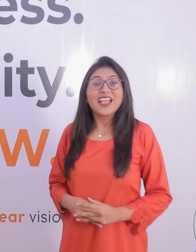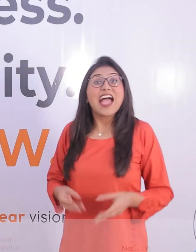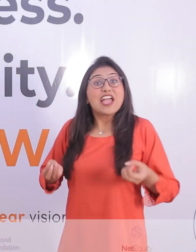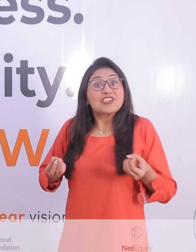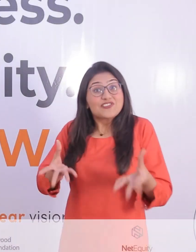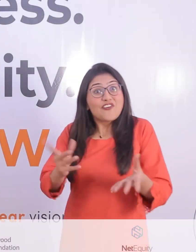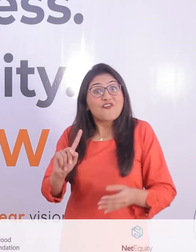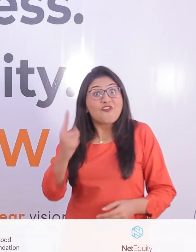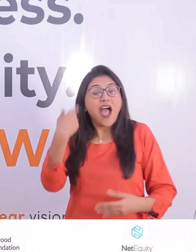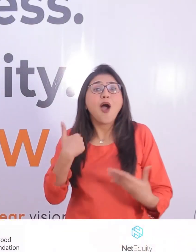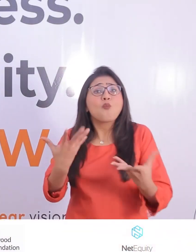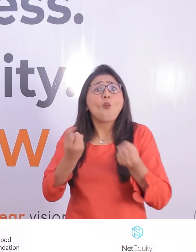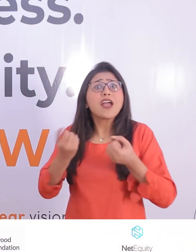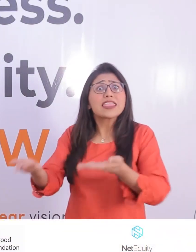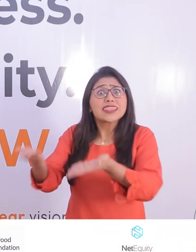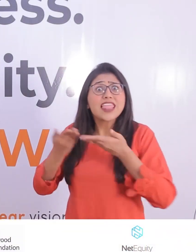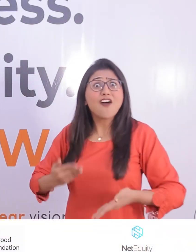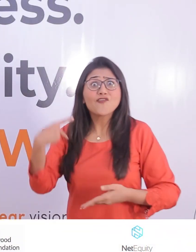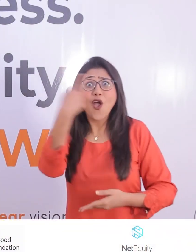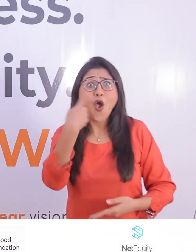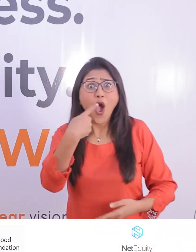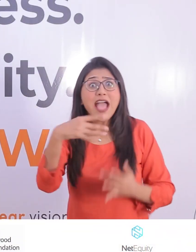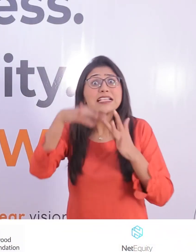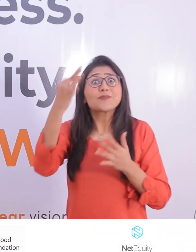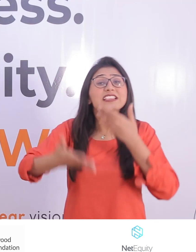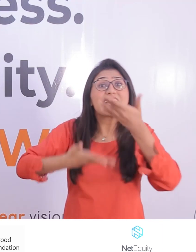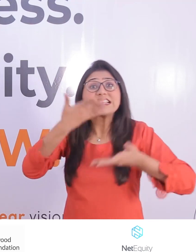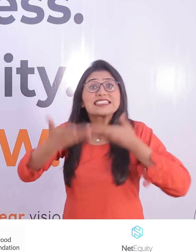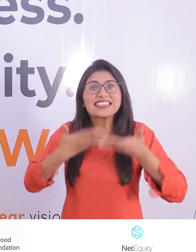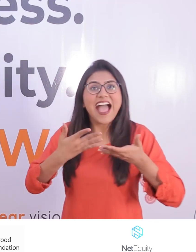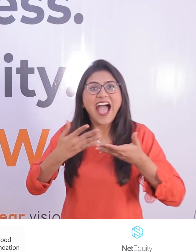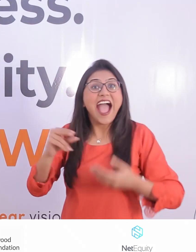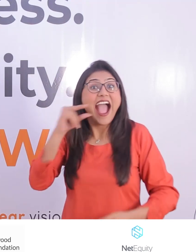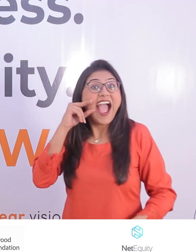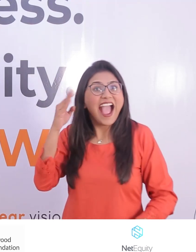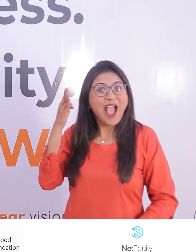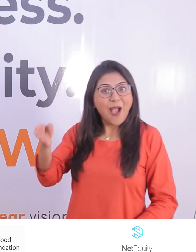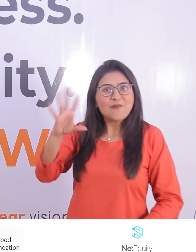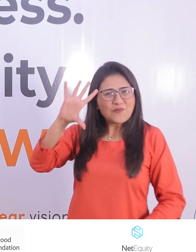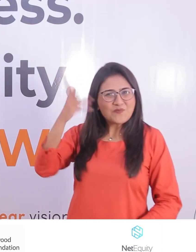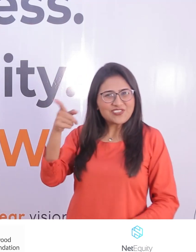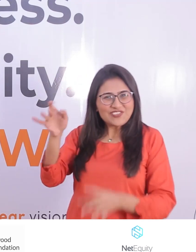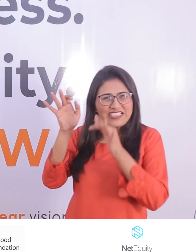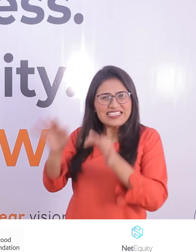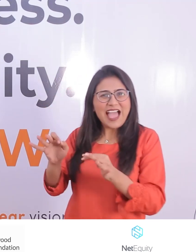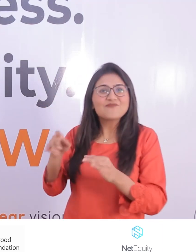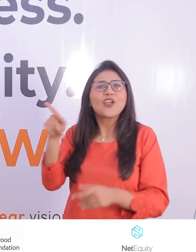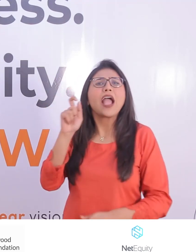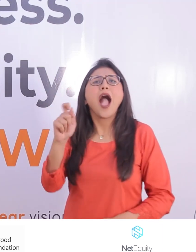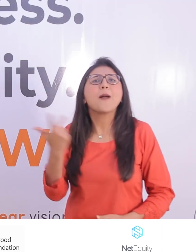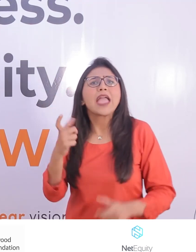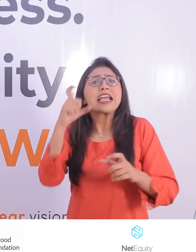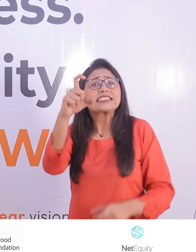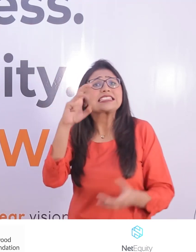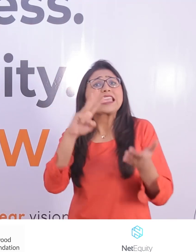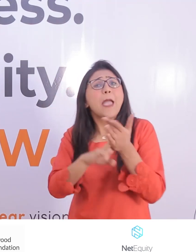To start things off, I'd like to invite our special guest speaker, Mr. Syed Qassim Naveed Qamar, who is Special Assistant to